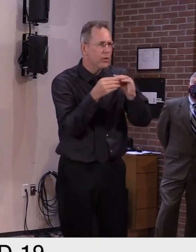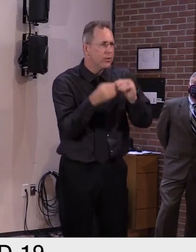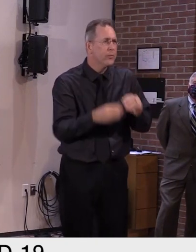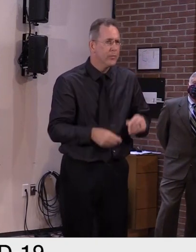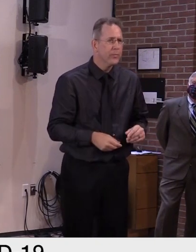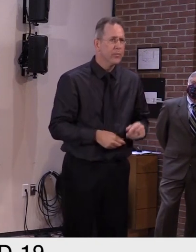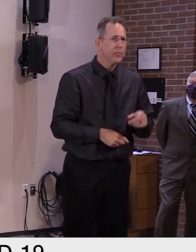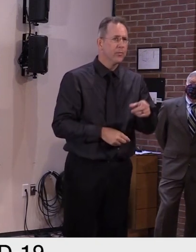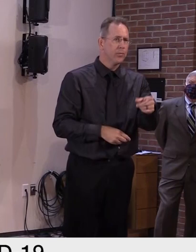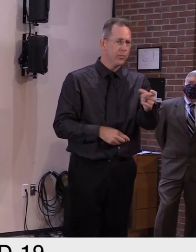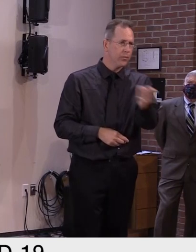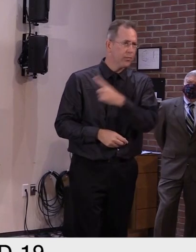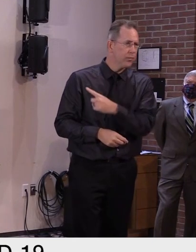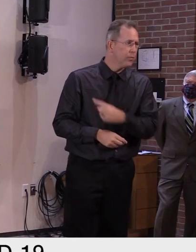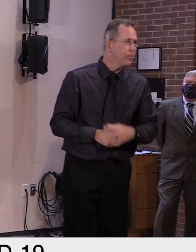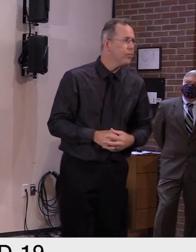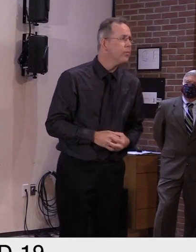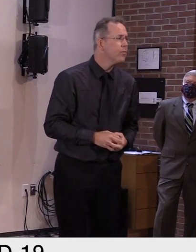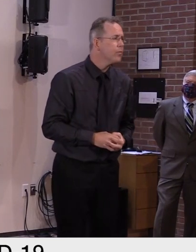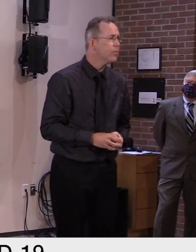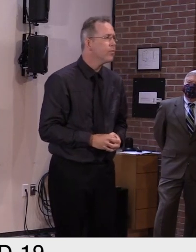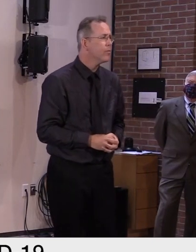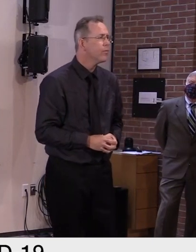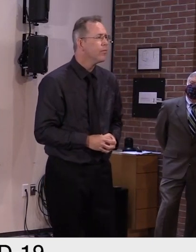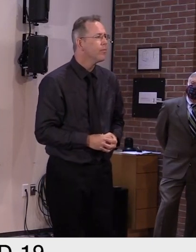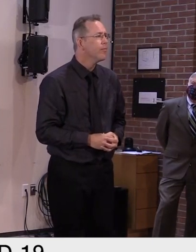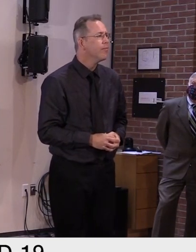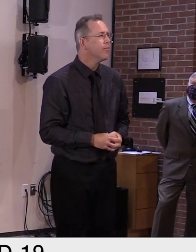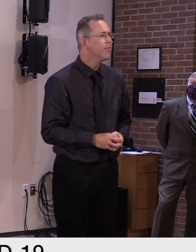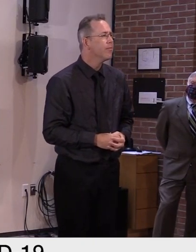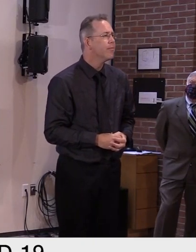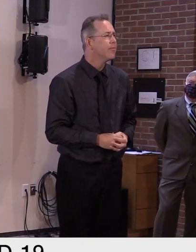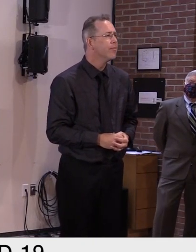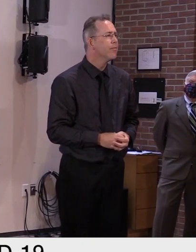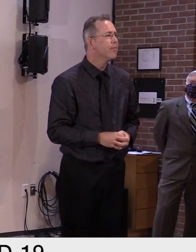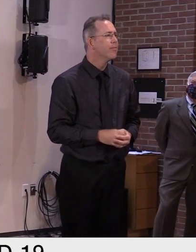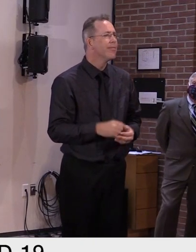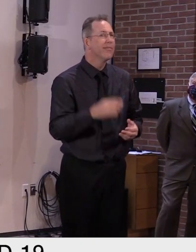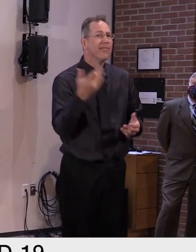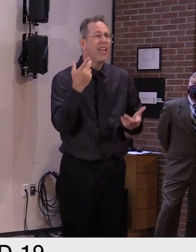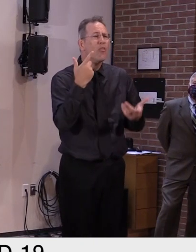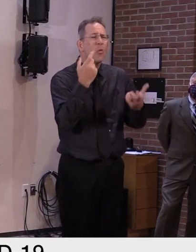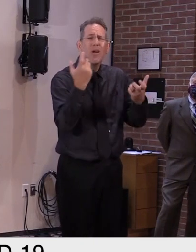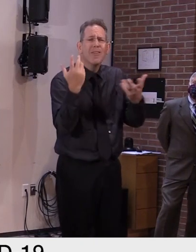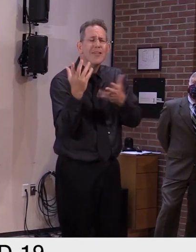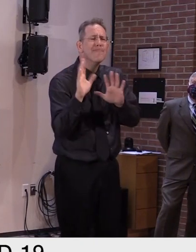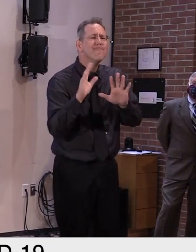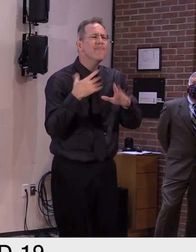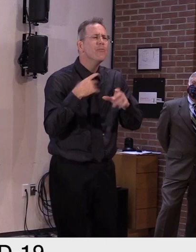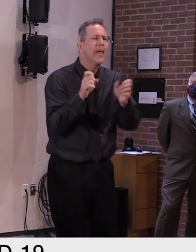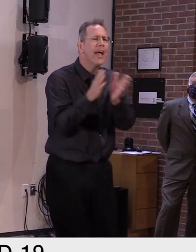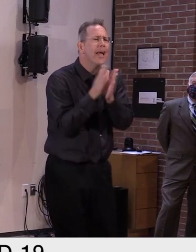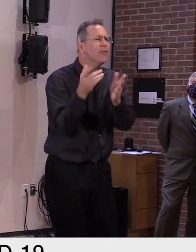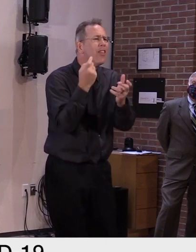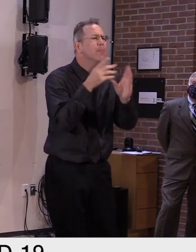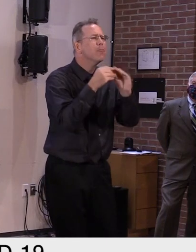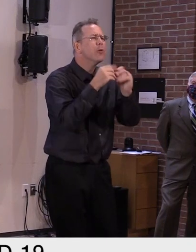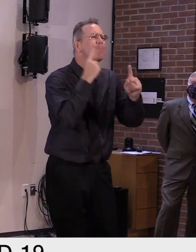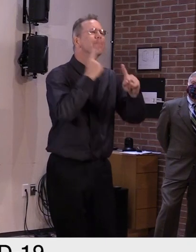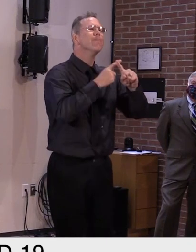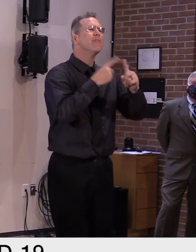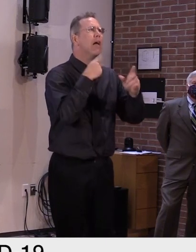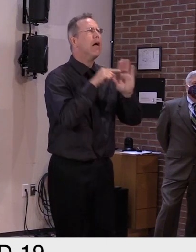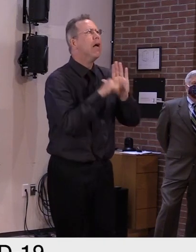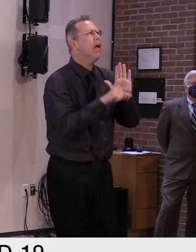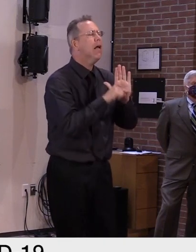the snow season, as they say? Yeah, you know, I believe that we are going to have guidelines in place that will make it